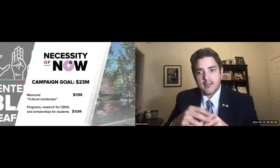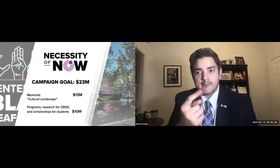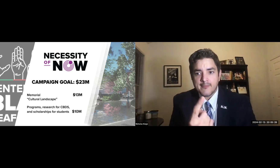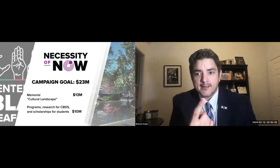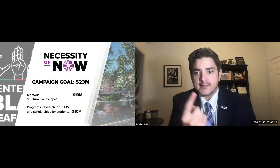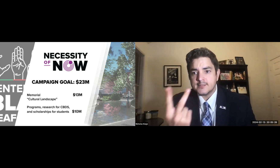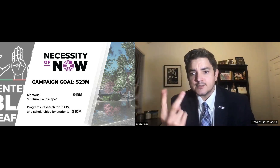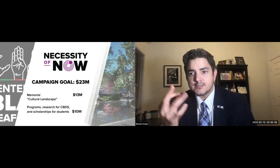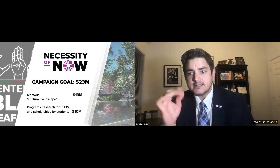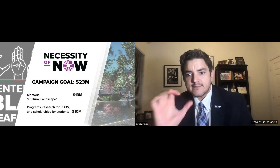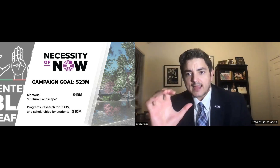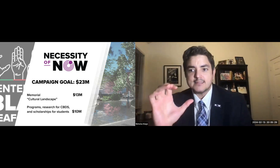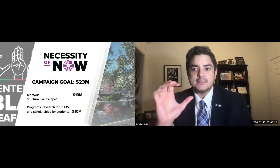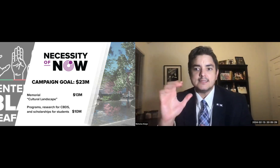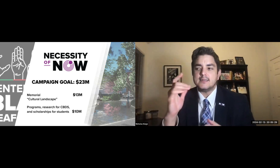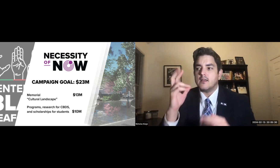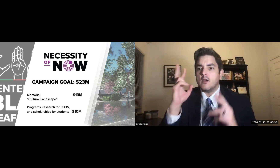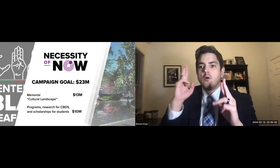to be there.